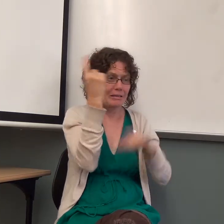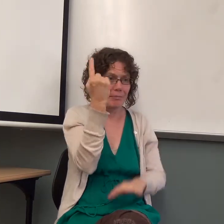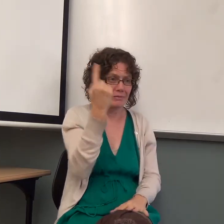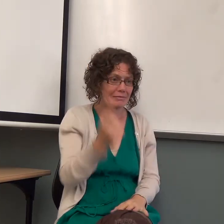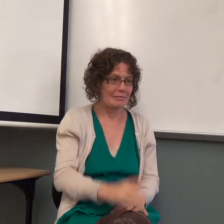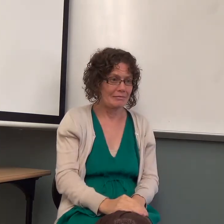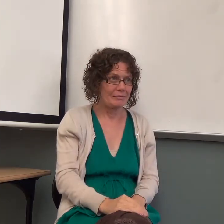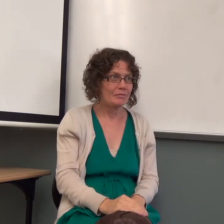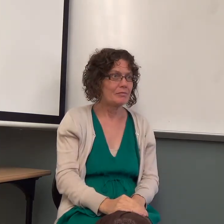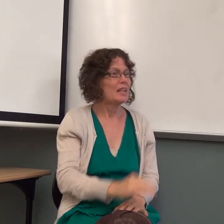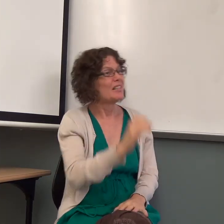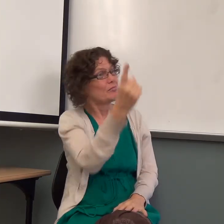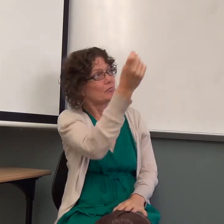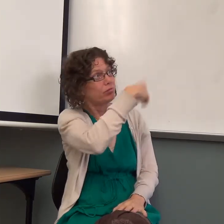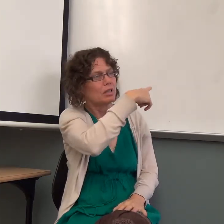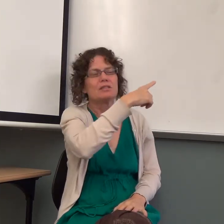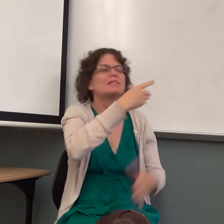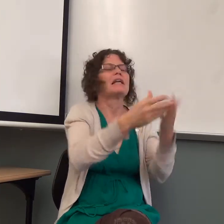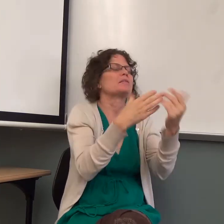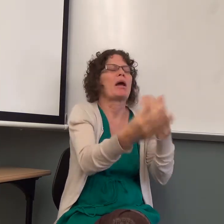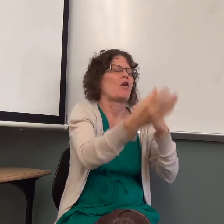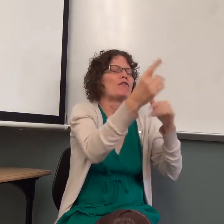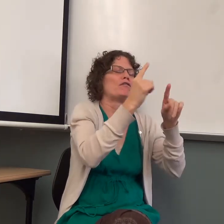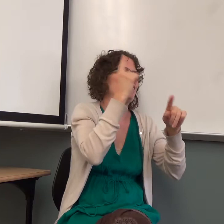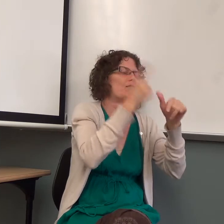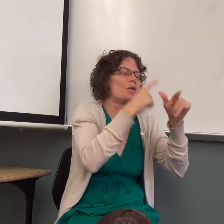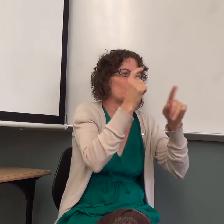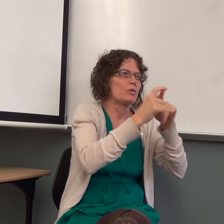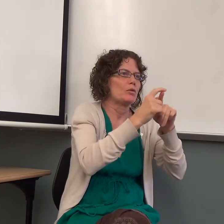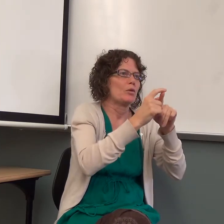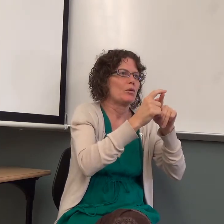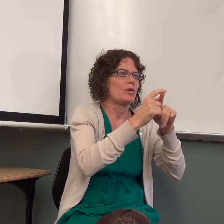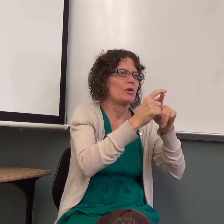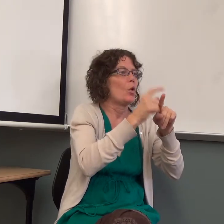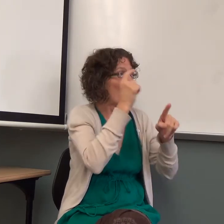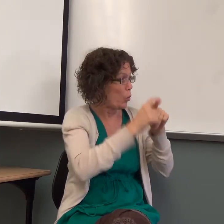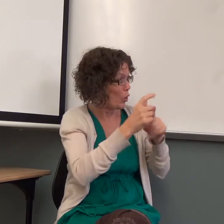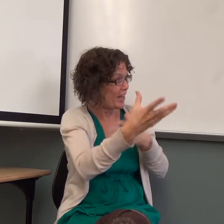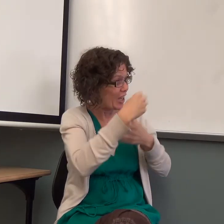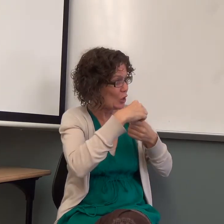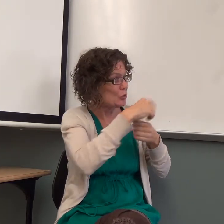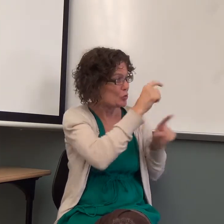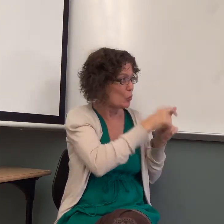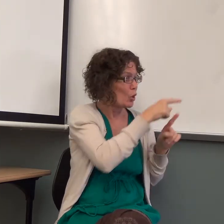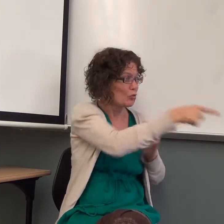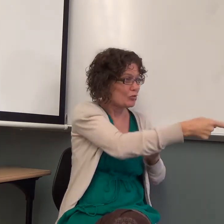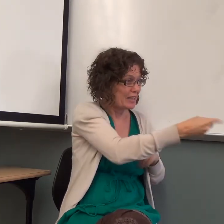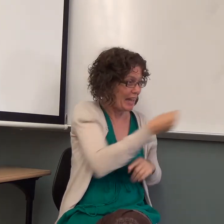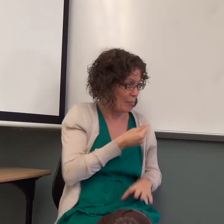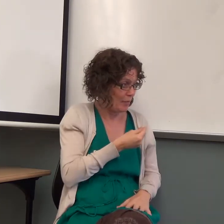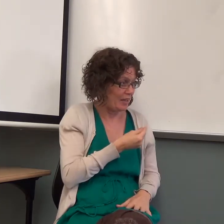Could it be? Like, It doesn't matter. Go ahead. First word that comes to Could it mind. be a word that includes the word she gave me, like? However you want to do it.